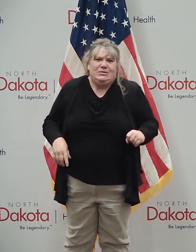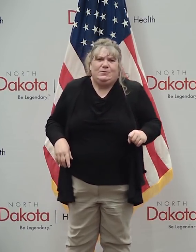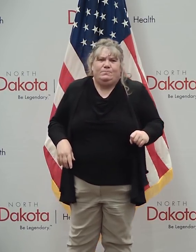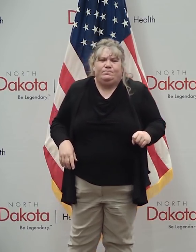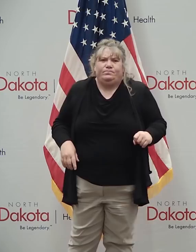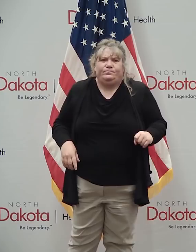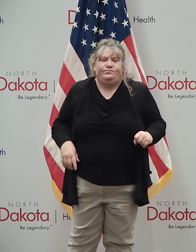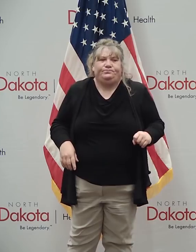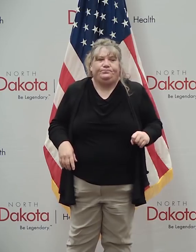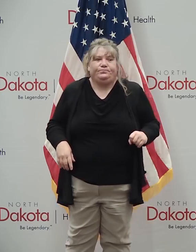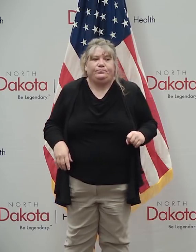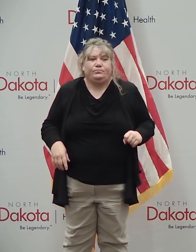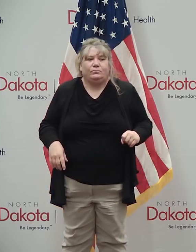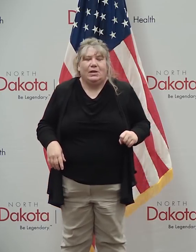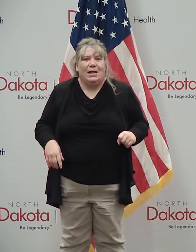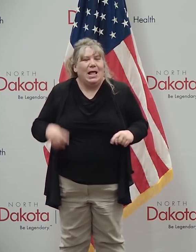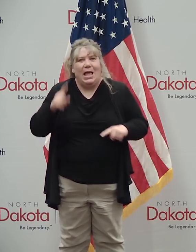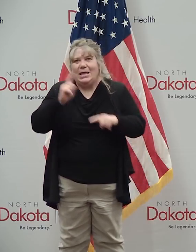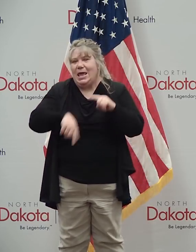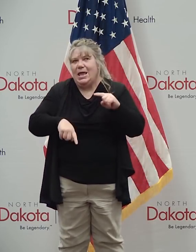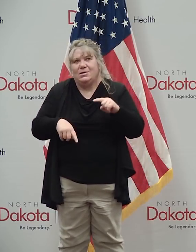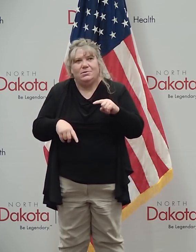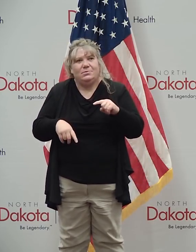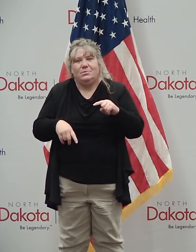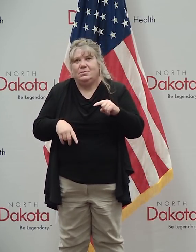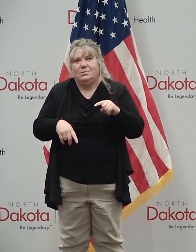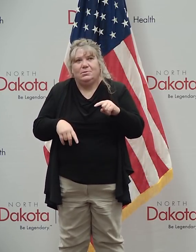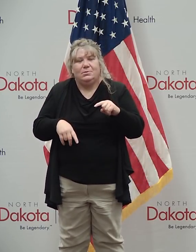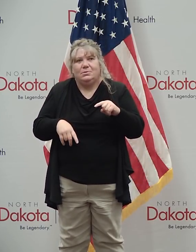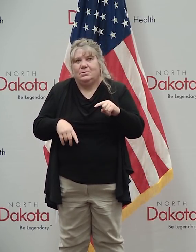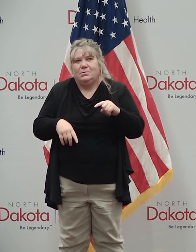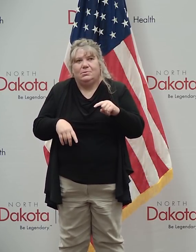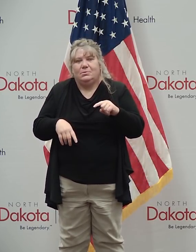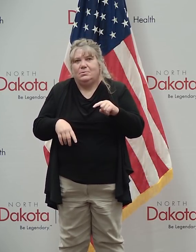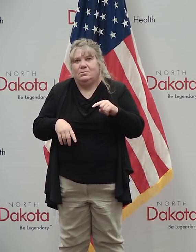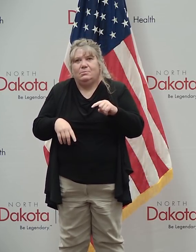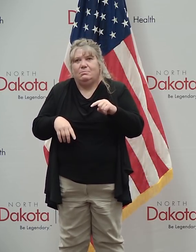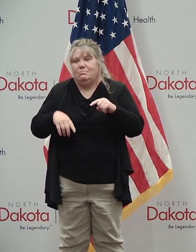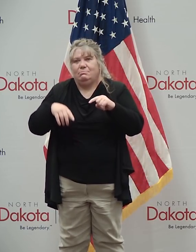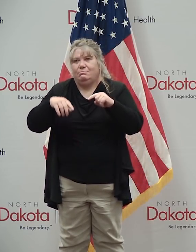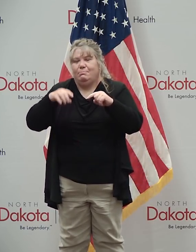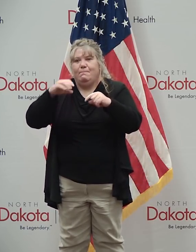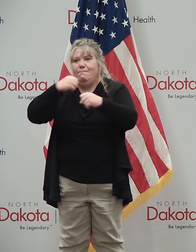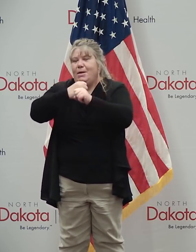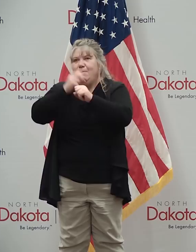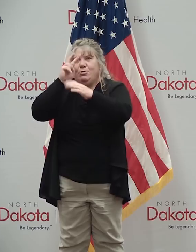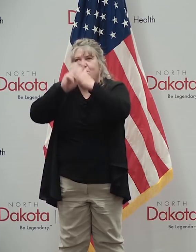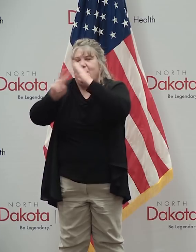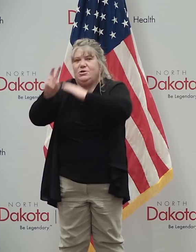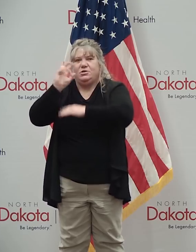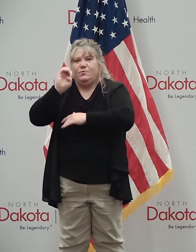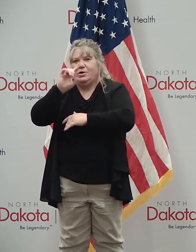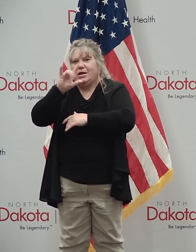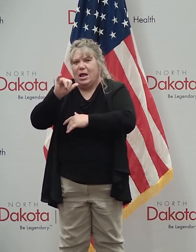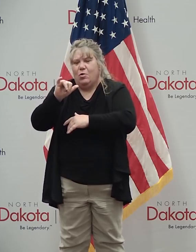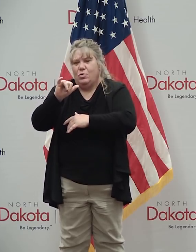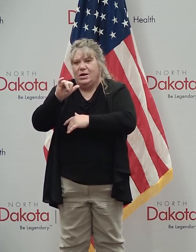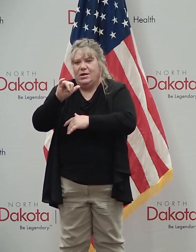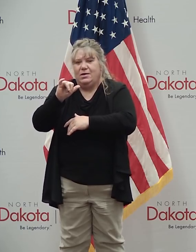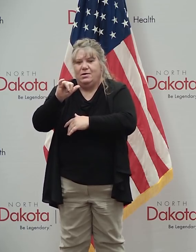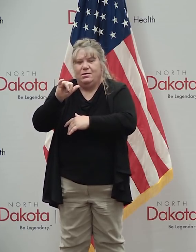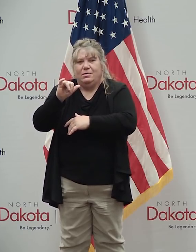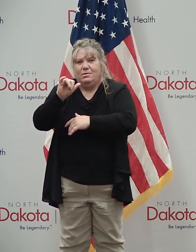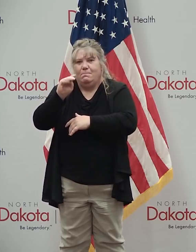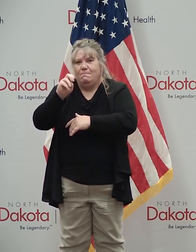could never second guess the challenges for county commissioners or county fair boards that are making those decisions, because maybe they've got lead